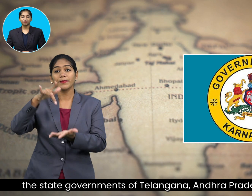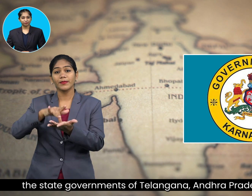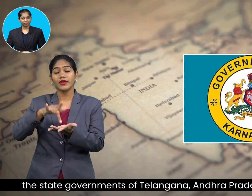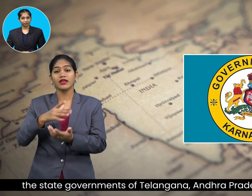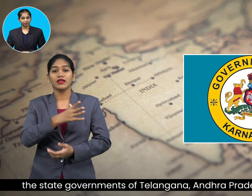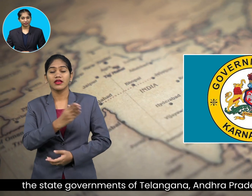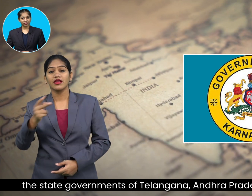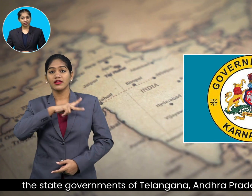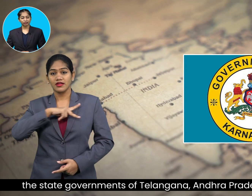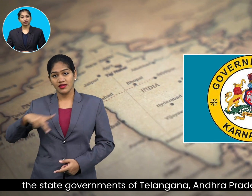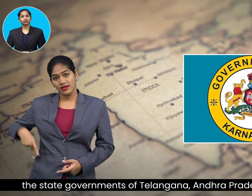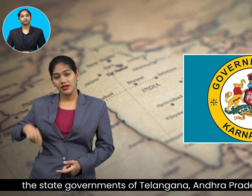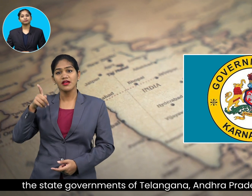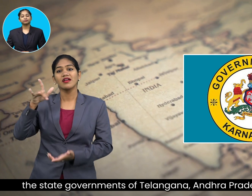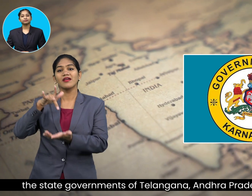Karnataka.